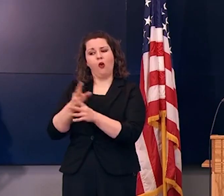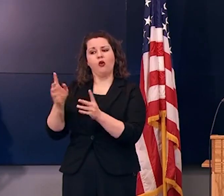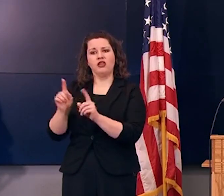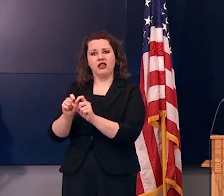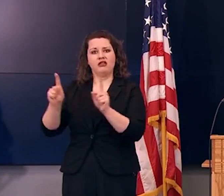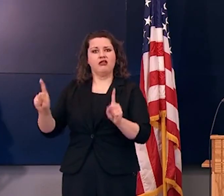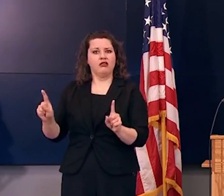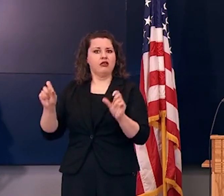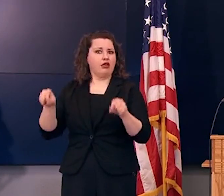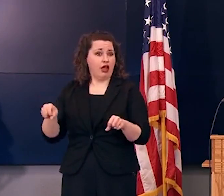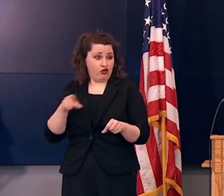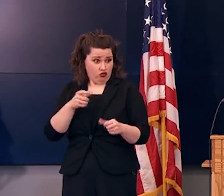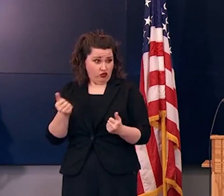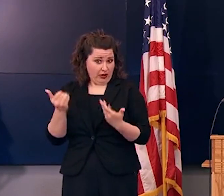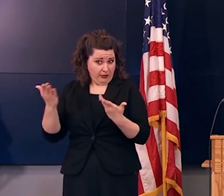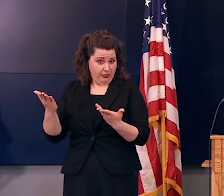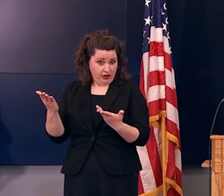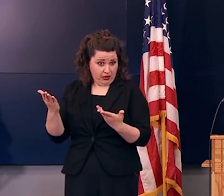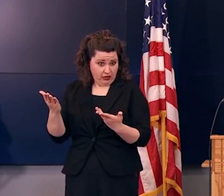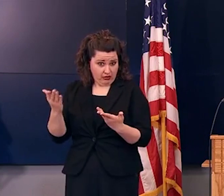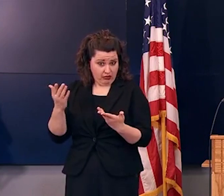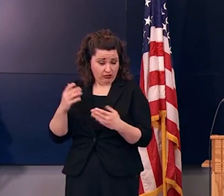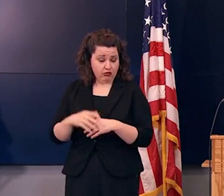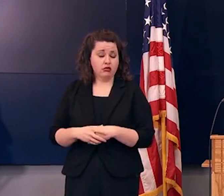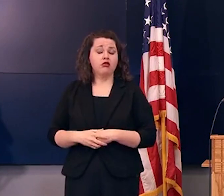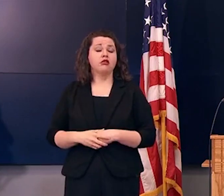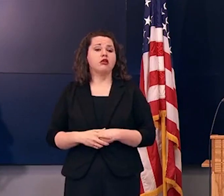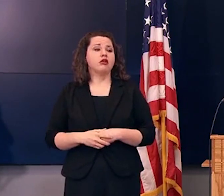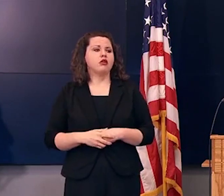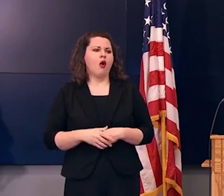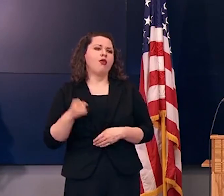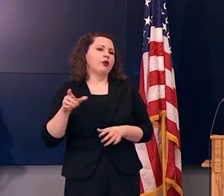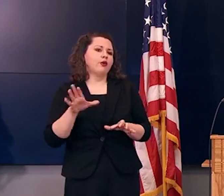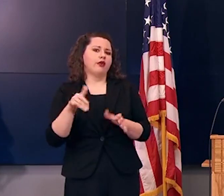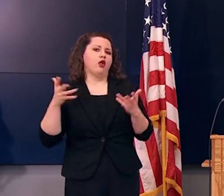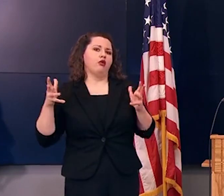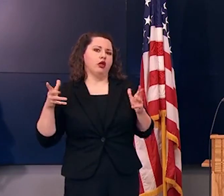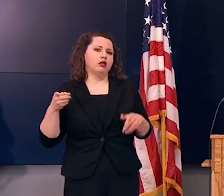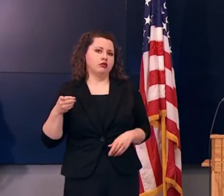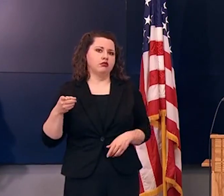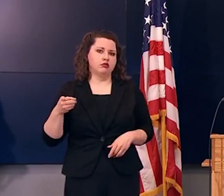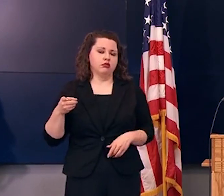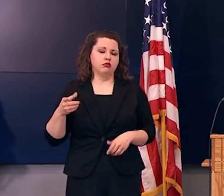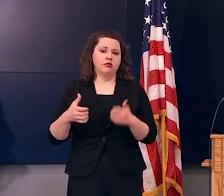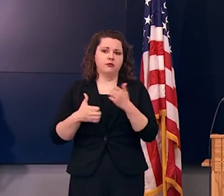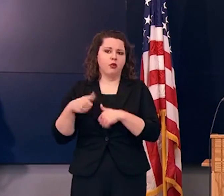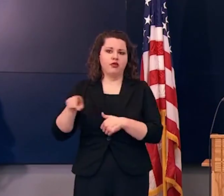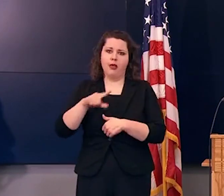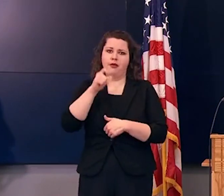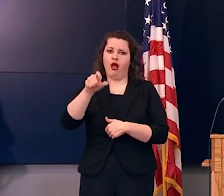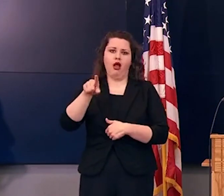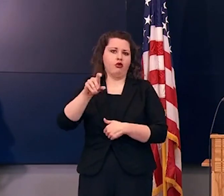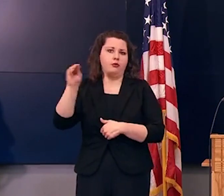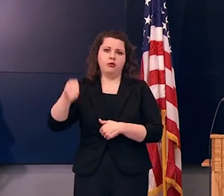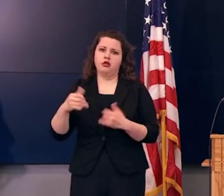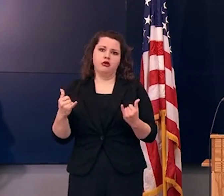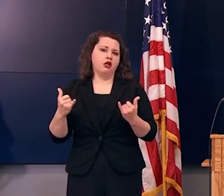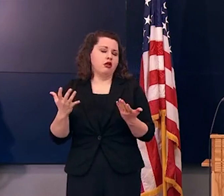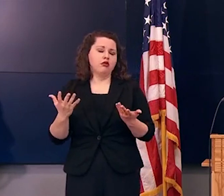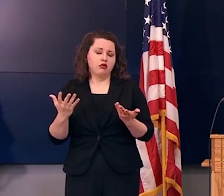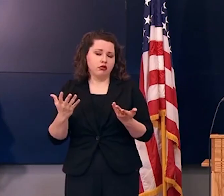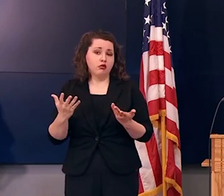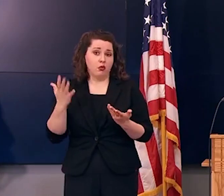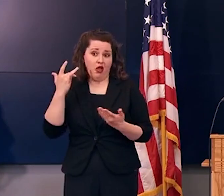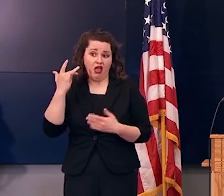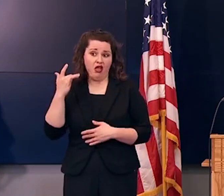you're recommending to them as a mitigation effort? They're actually already doing that, because so most of them aren't at 100% capacity right now, just